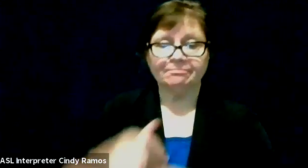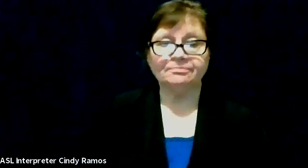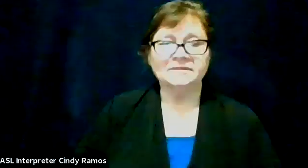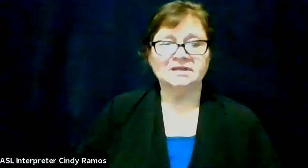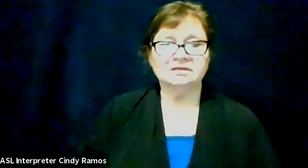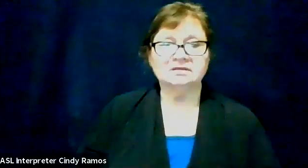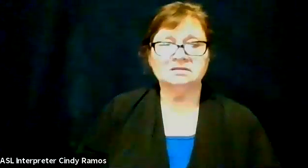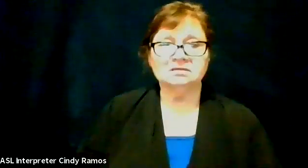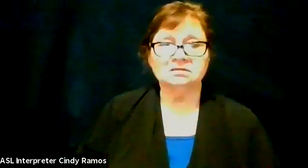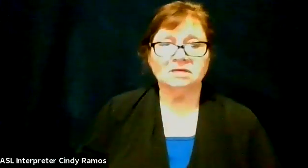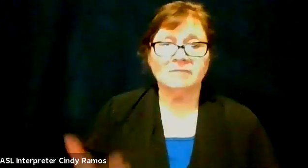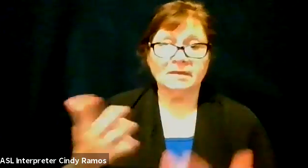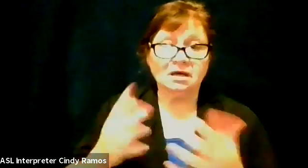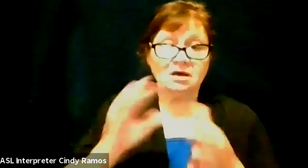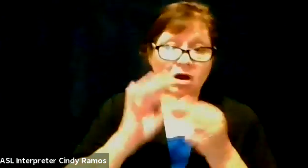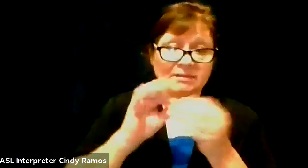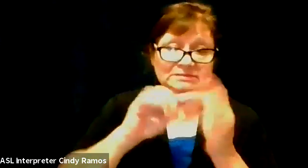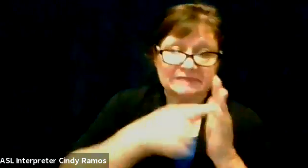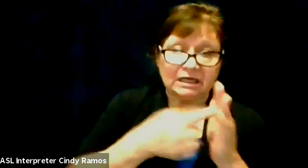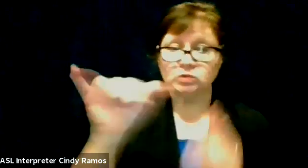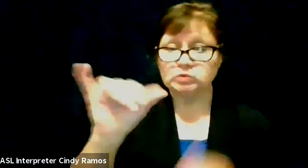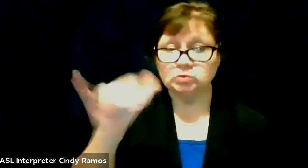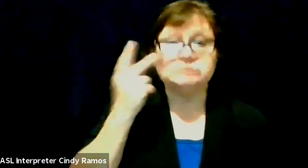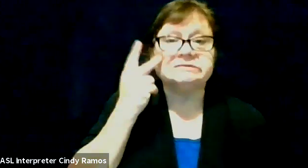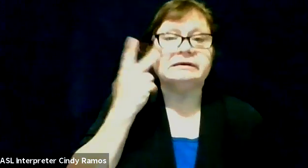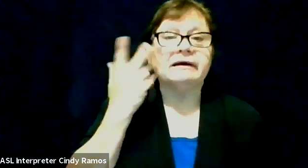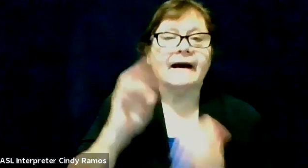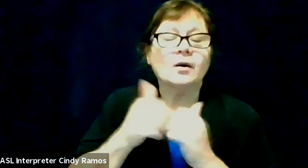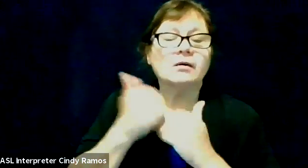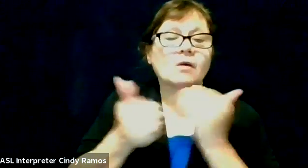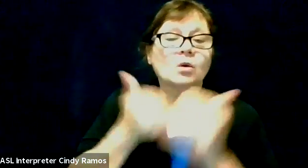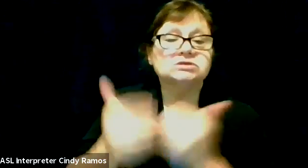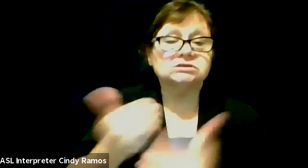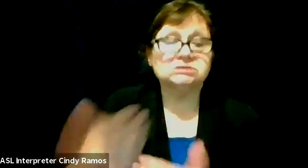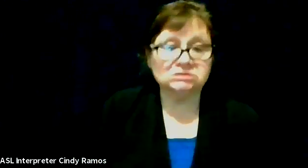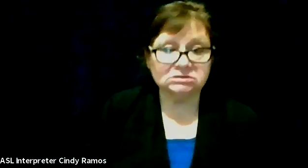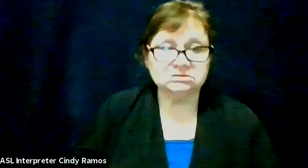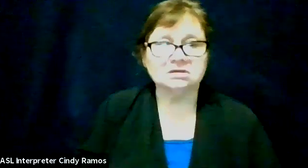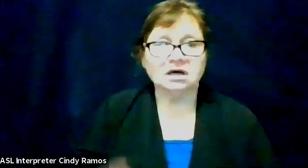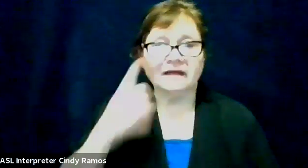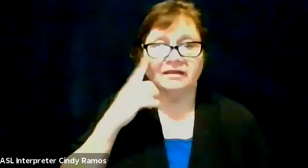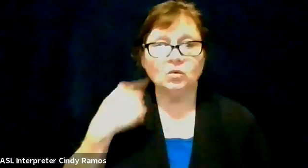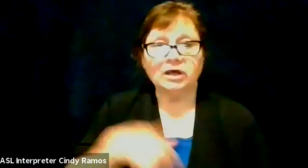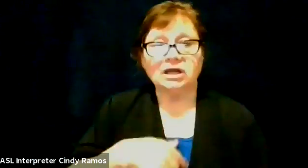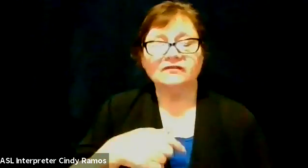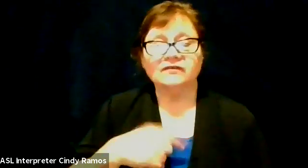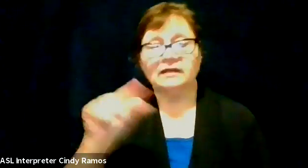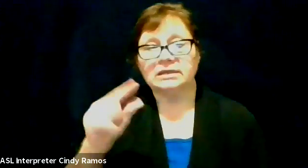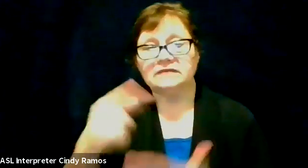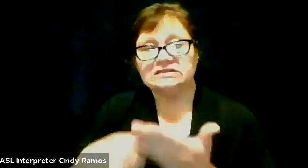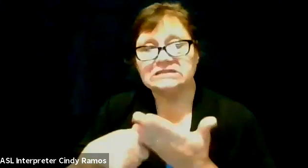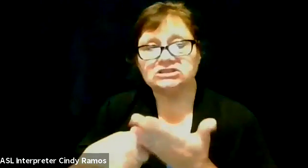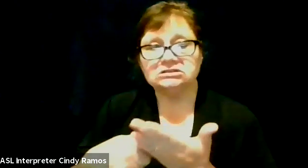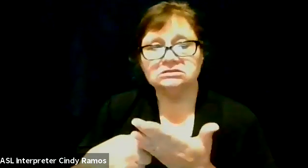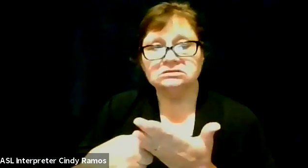that and see where that gets us. And I think we could have a little bit of a discussion in